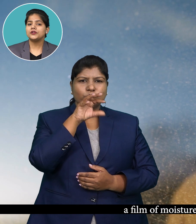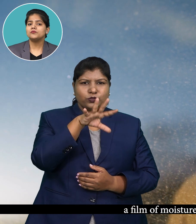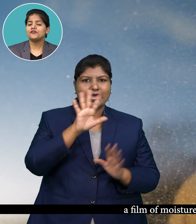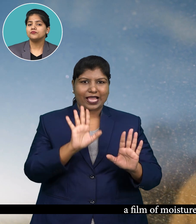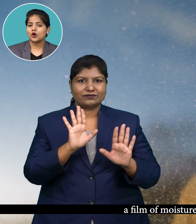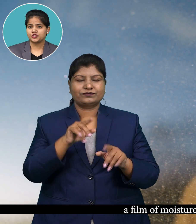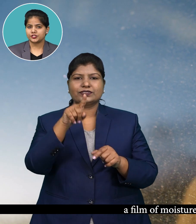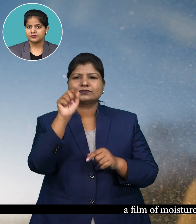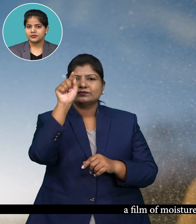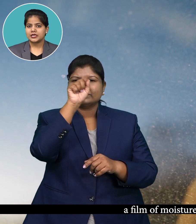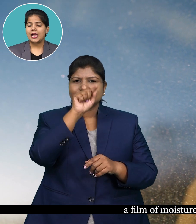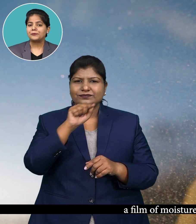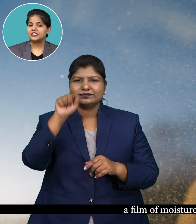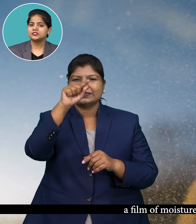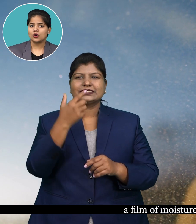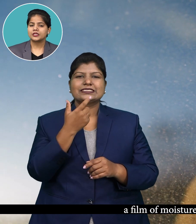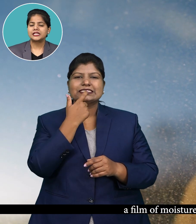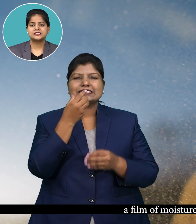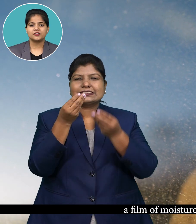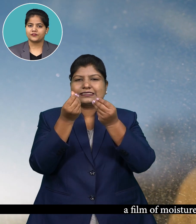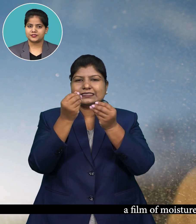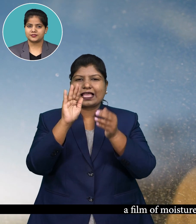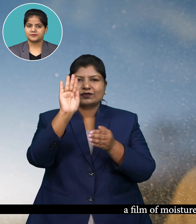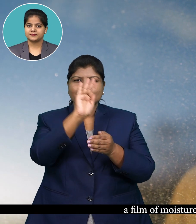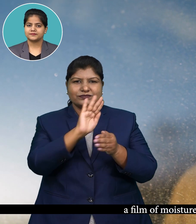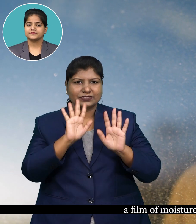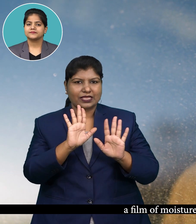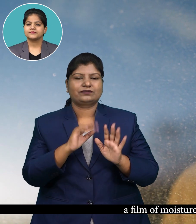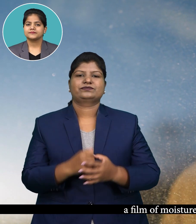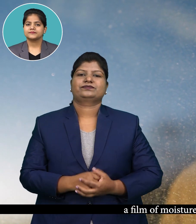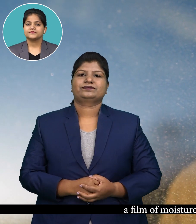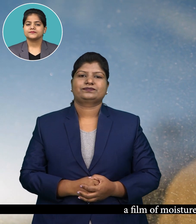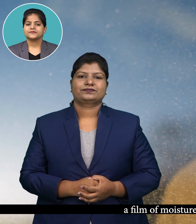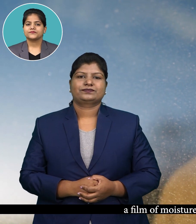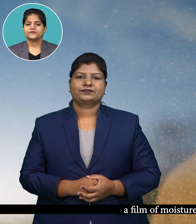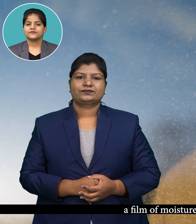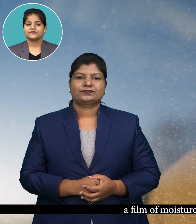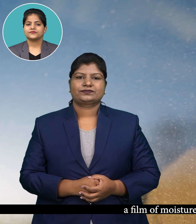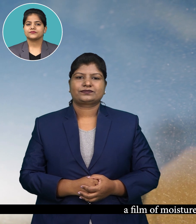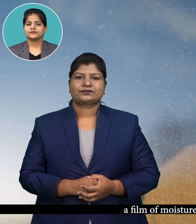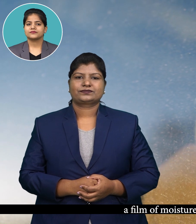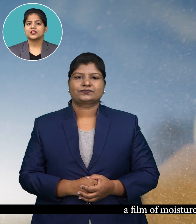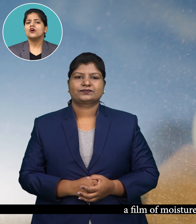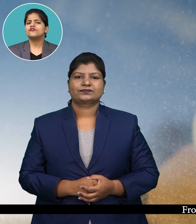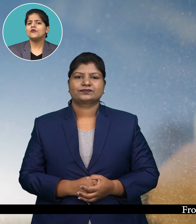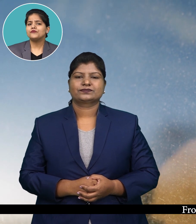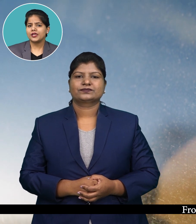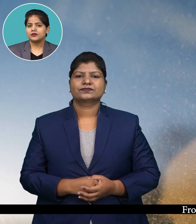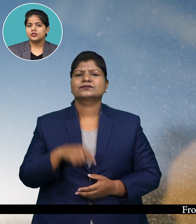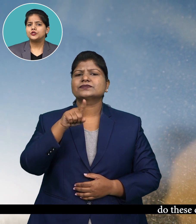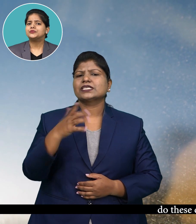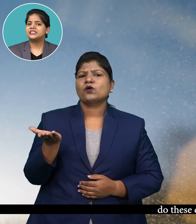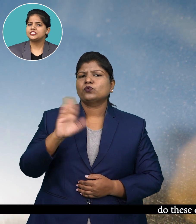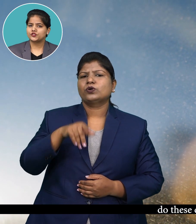a film of moisture appears on its surface. From